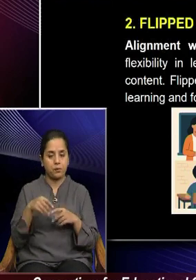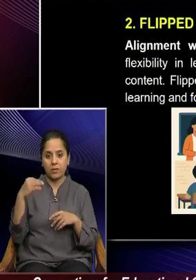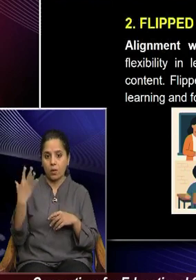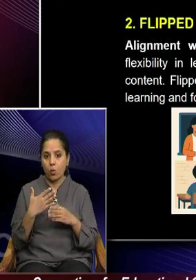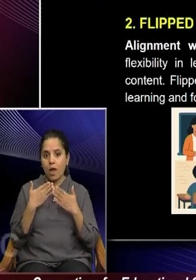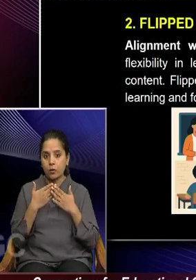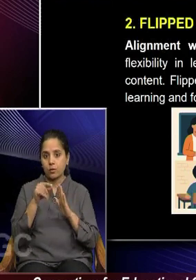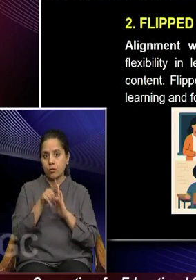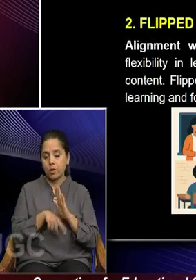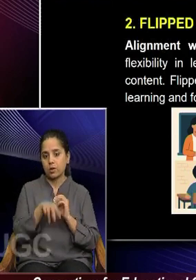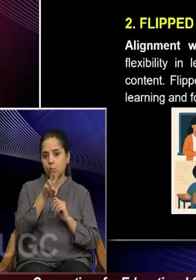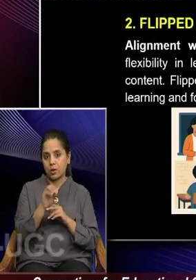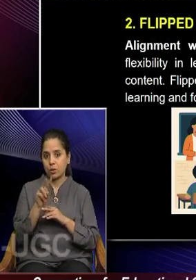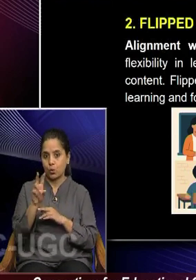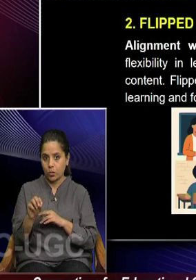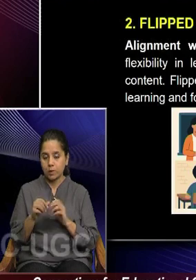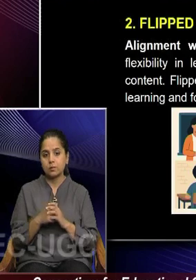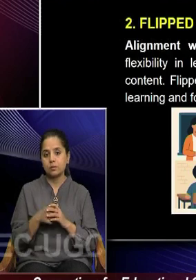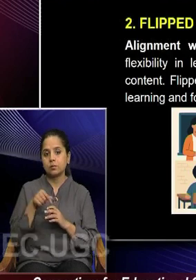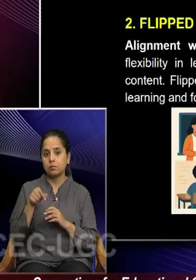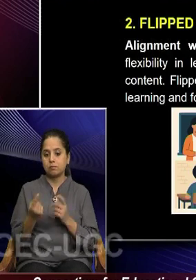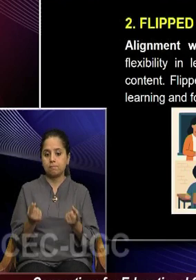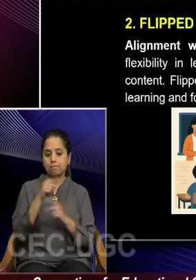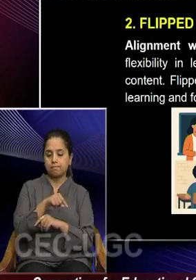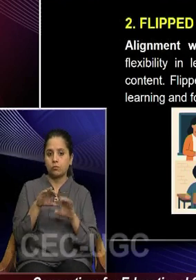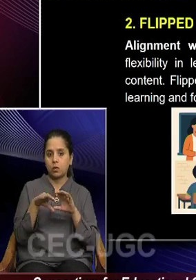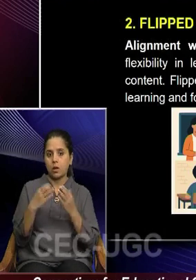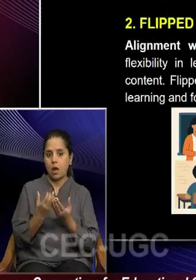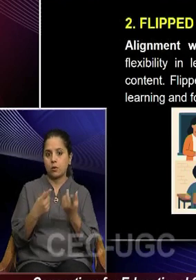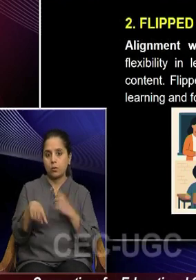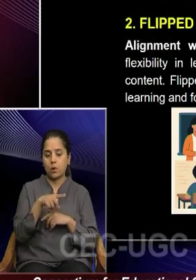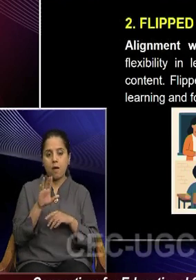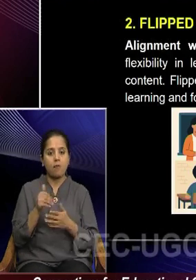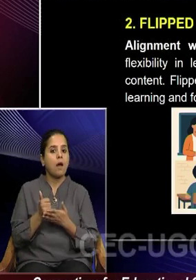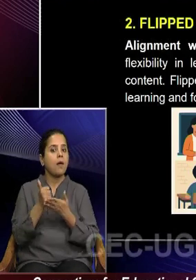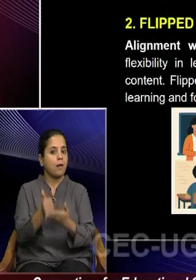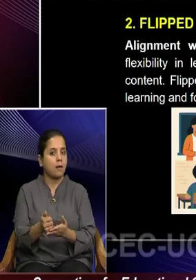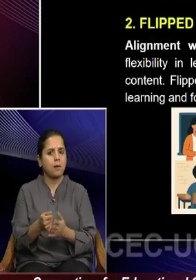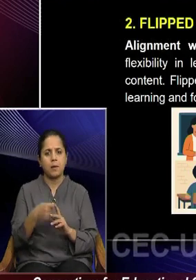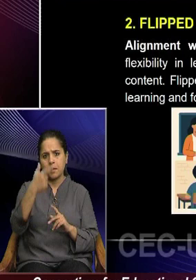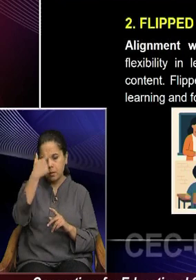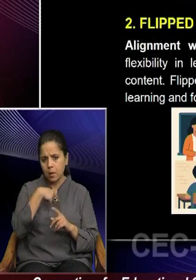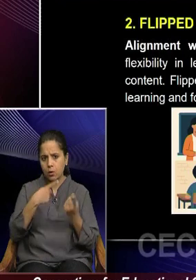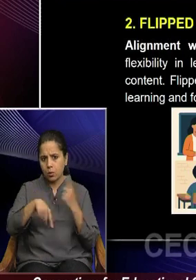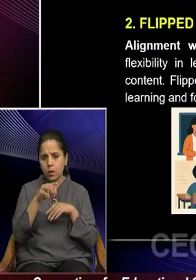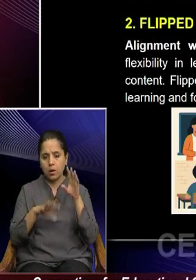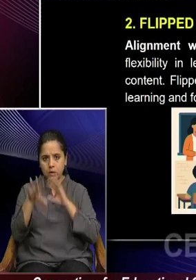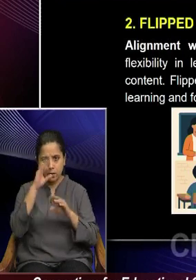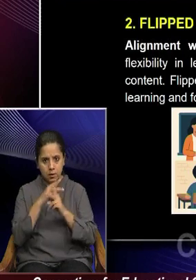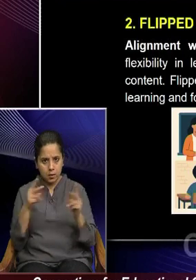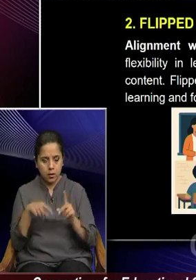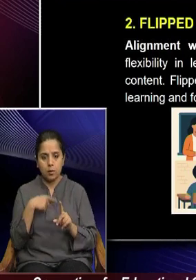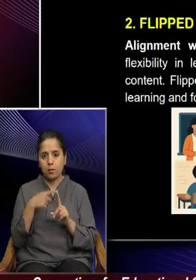Education Policy 2020, flipped classrooms help personalize learning